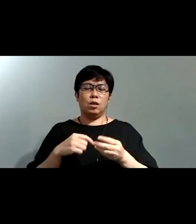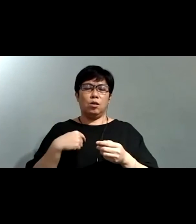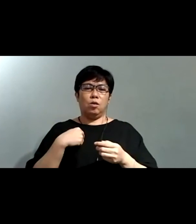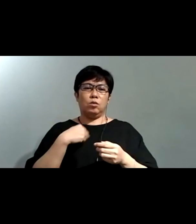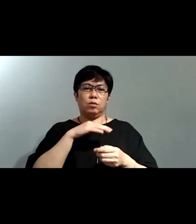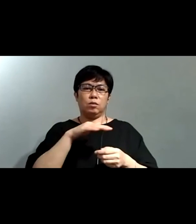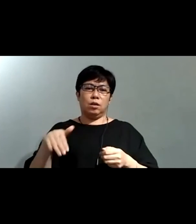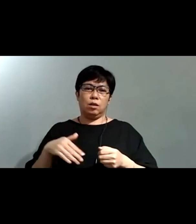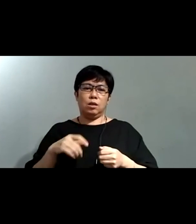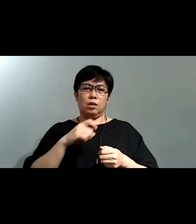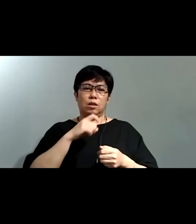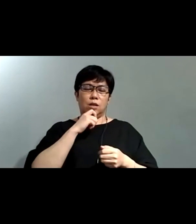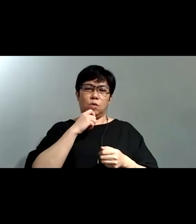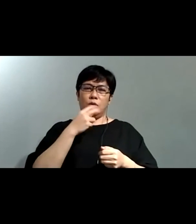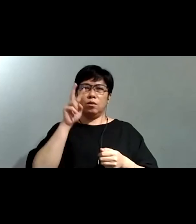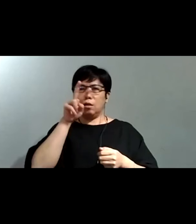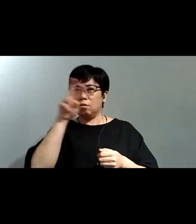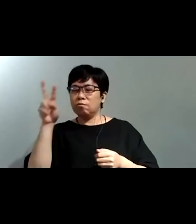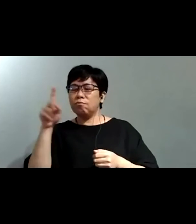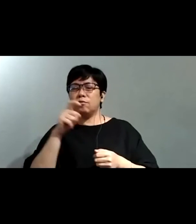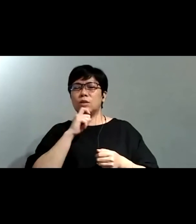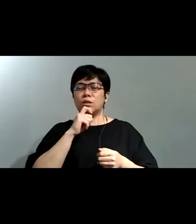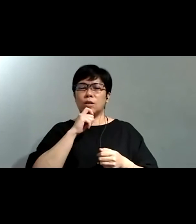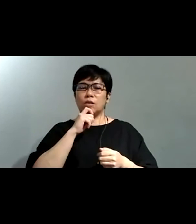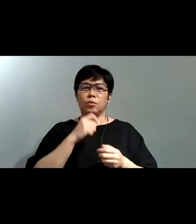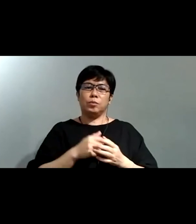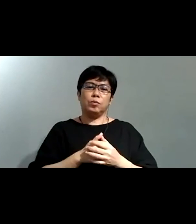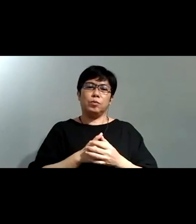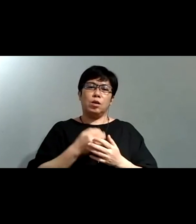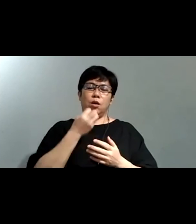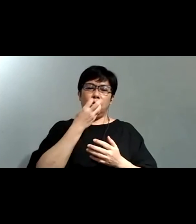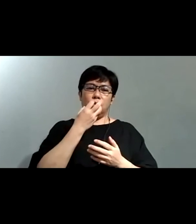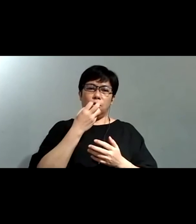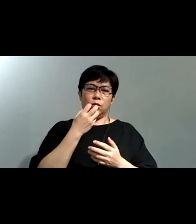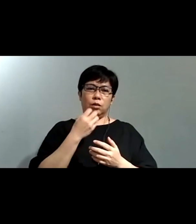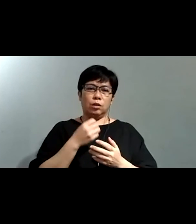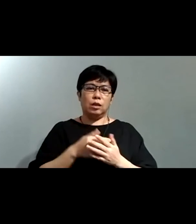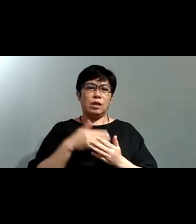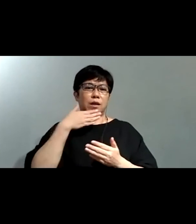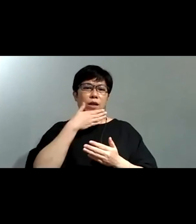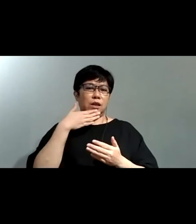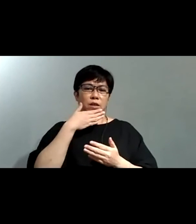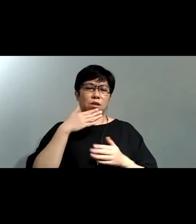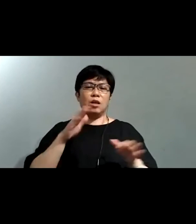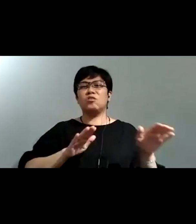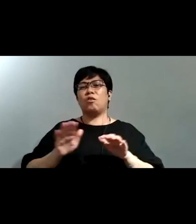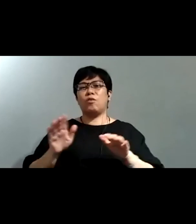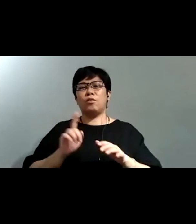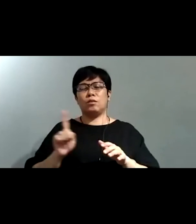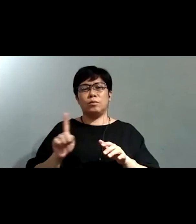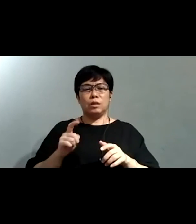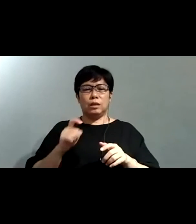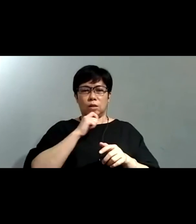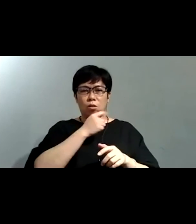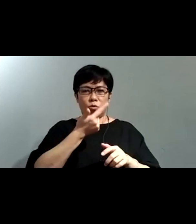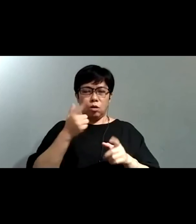can be seen by the newspaper from 2017, 2018, and 2019. It